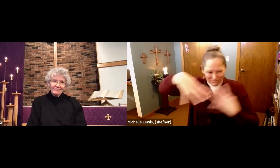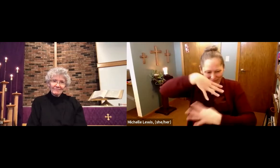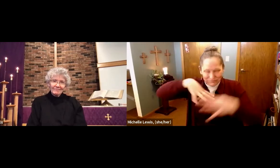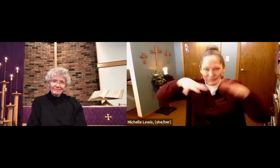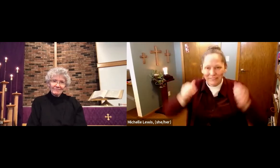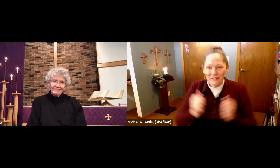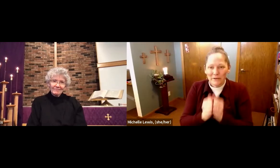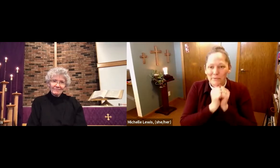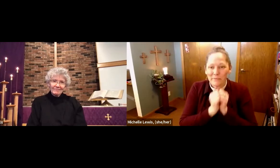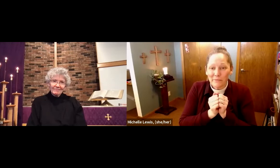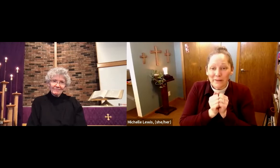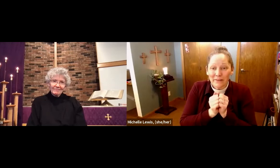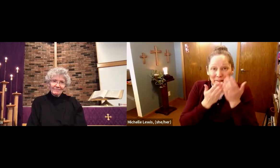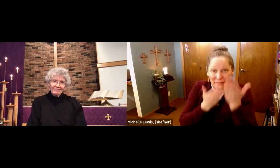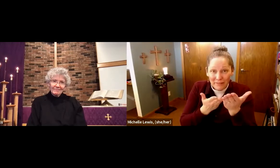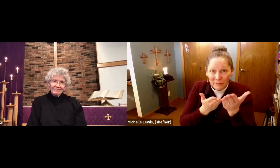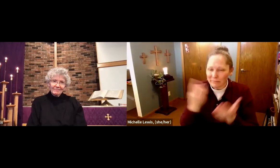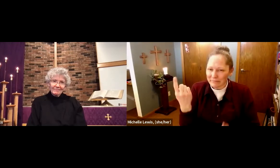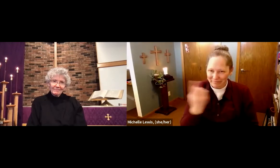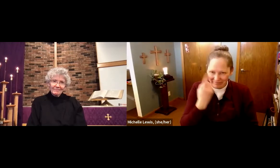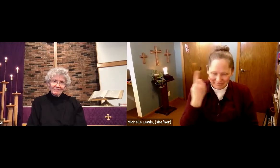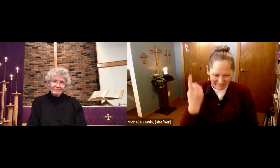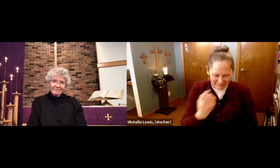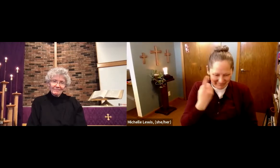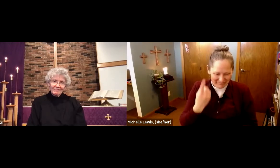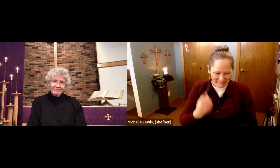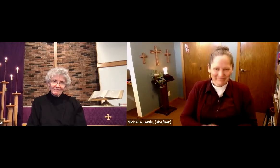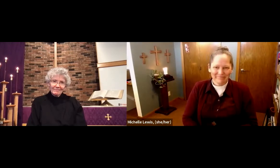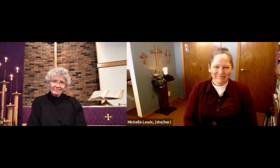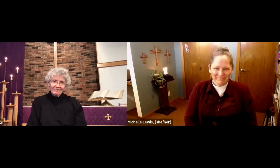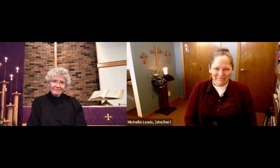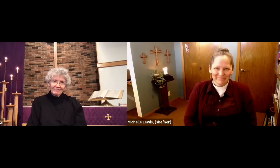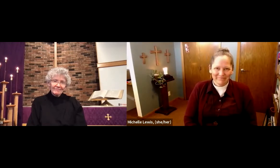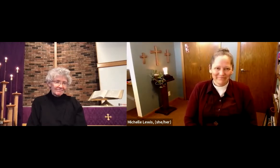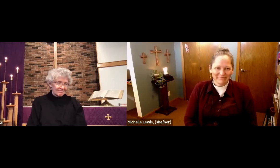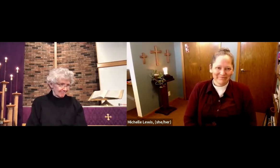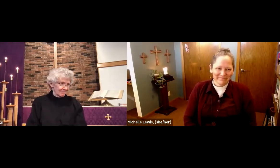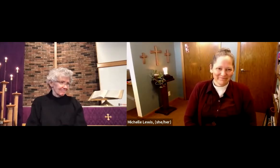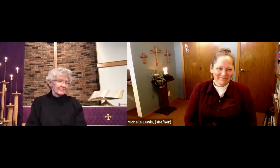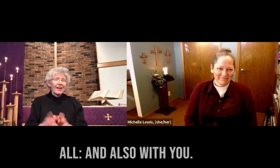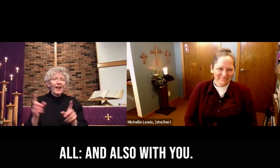be with you always.